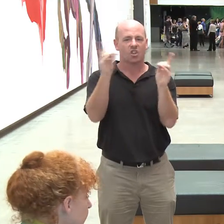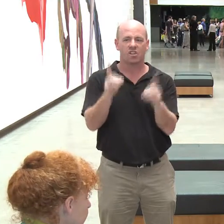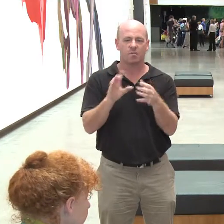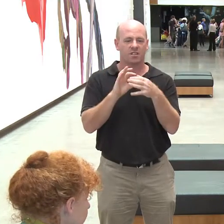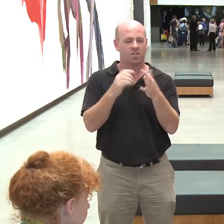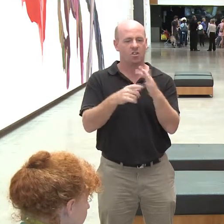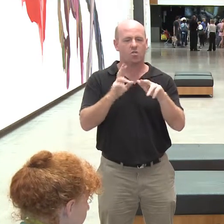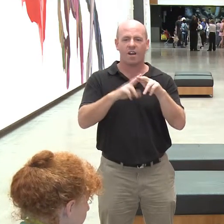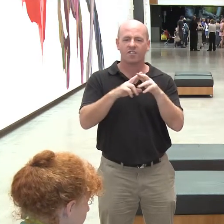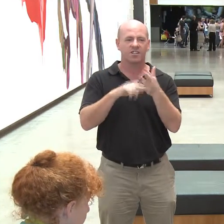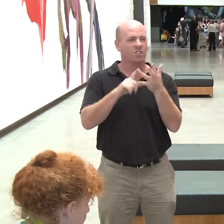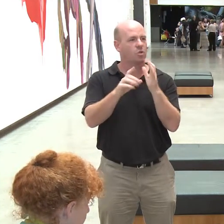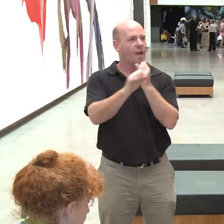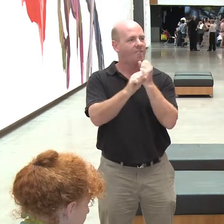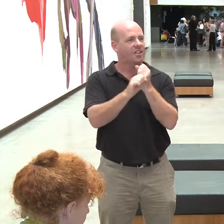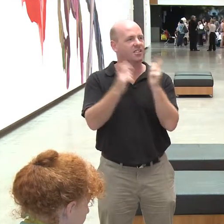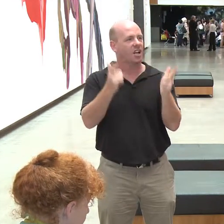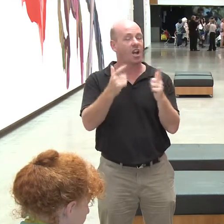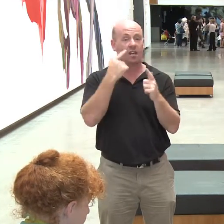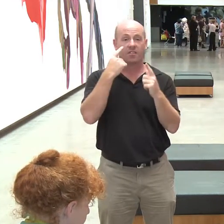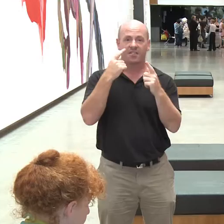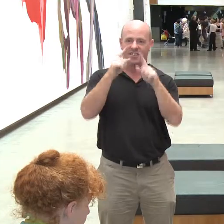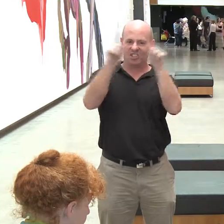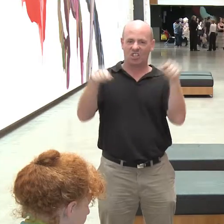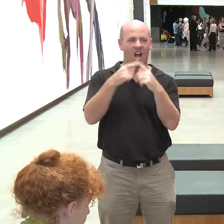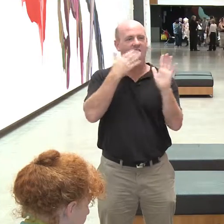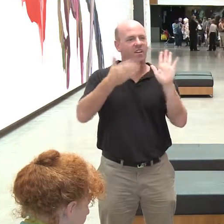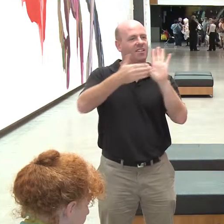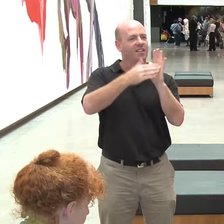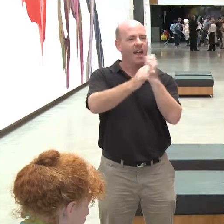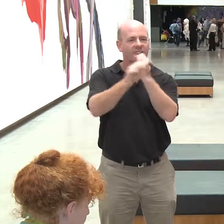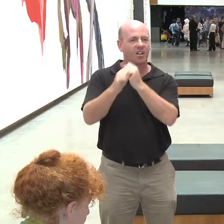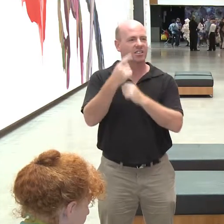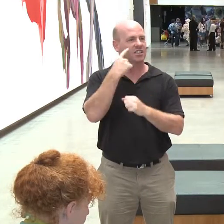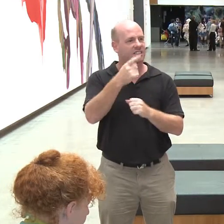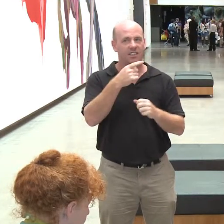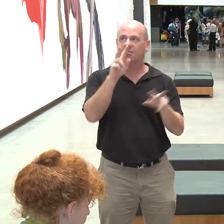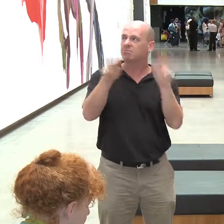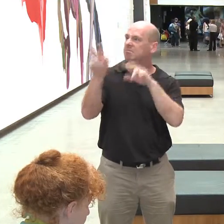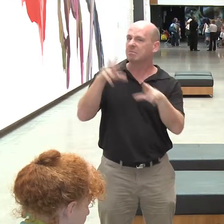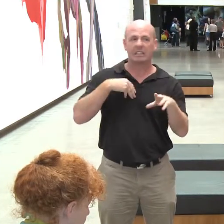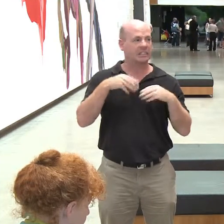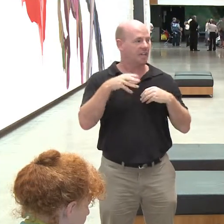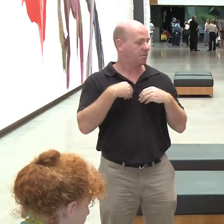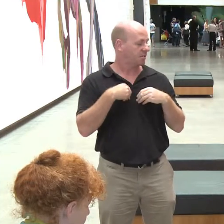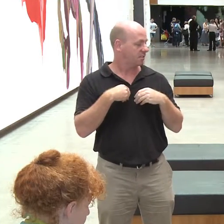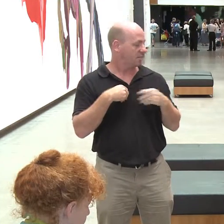probably advertising and a lot of signage that we actually live with every day that we probably take for granted.